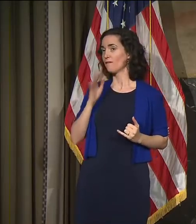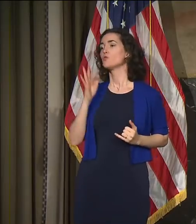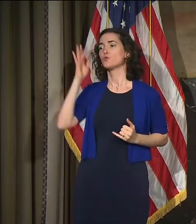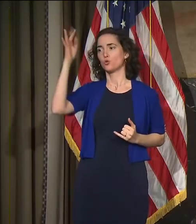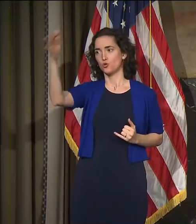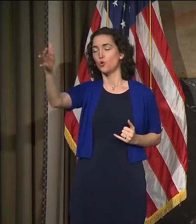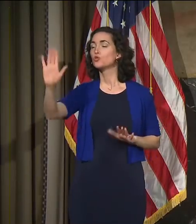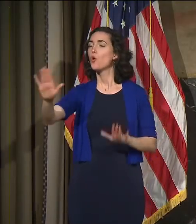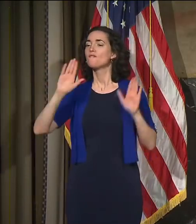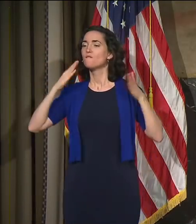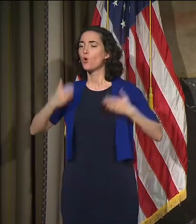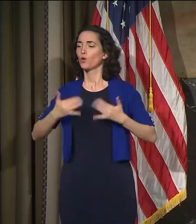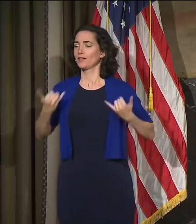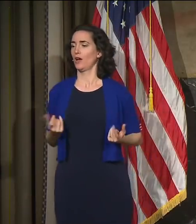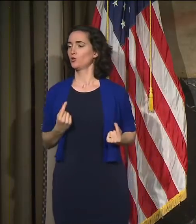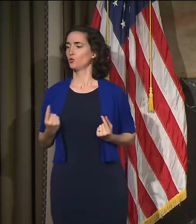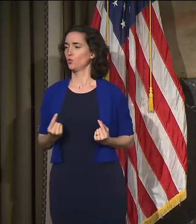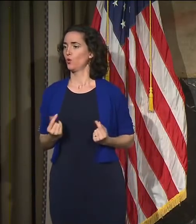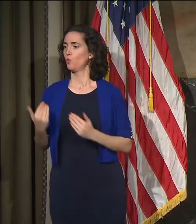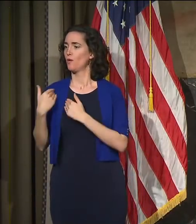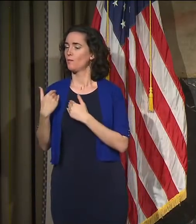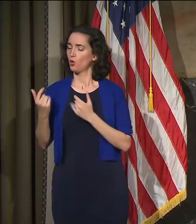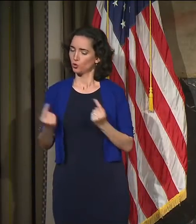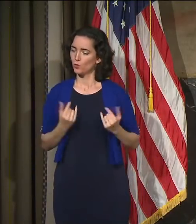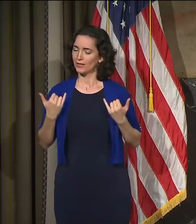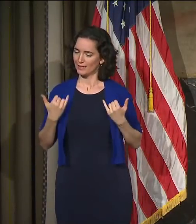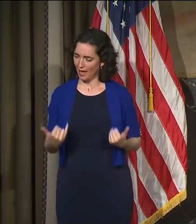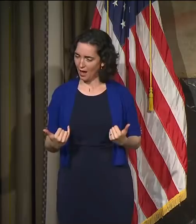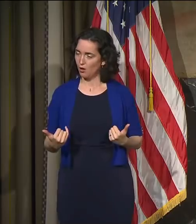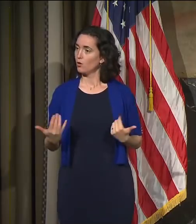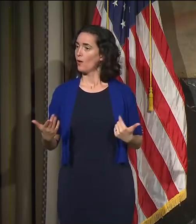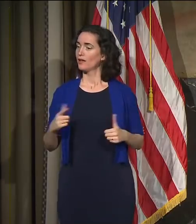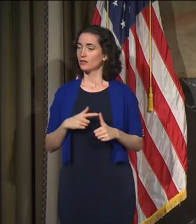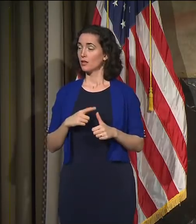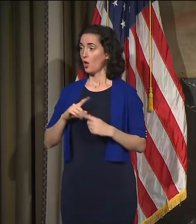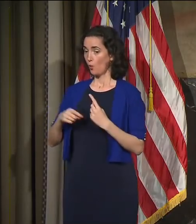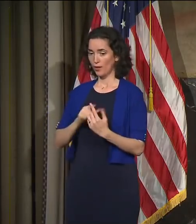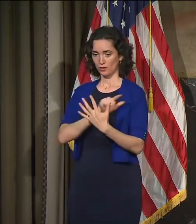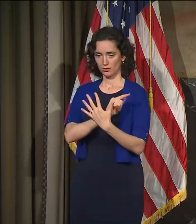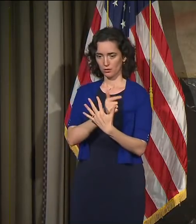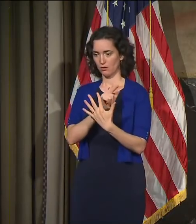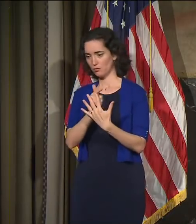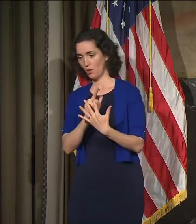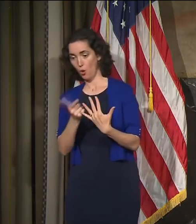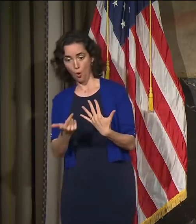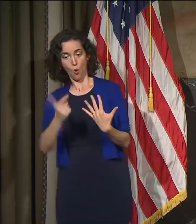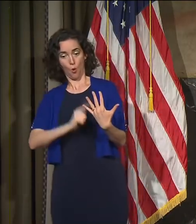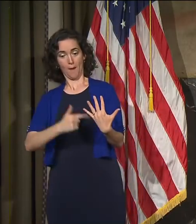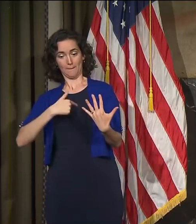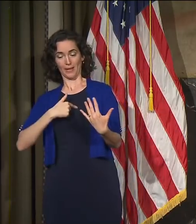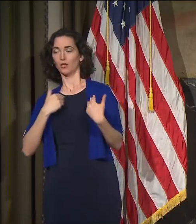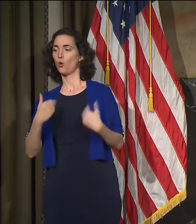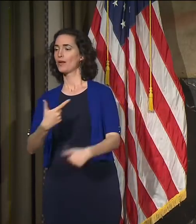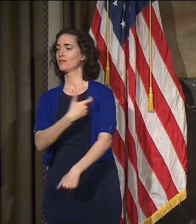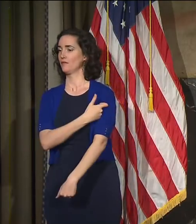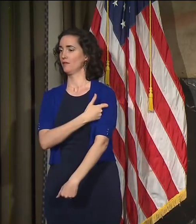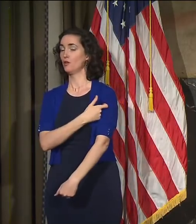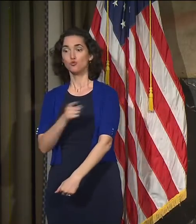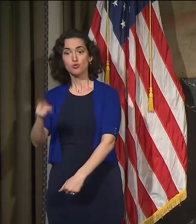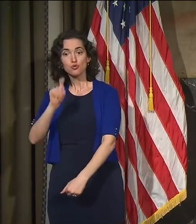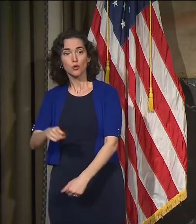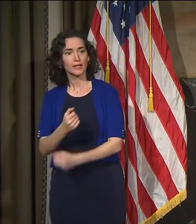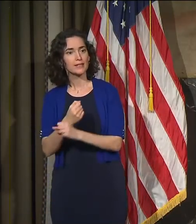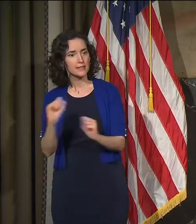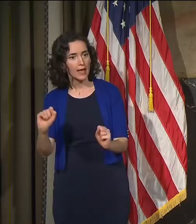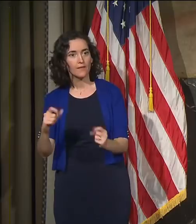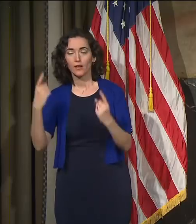on the task at hand, and that is getting the vaccine when you're eligible for it. You should. It's safe.